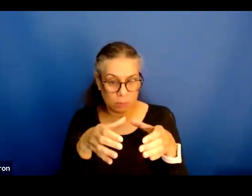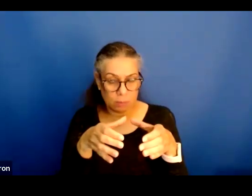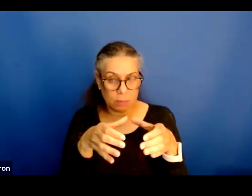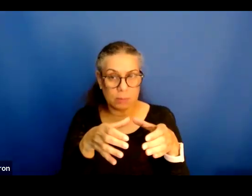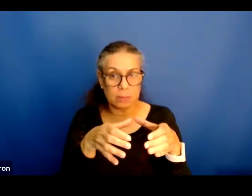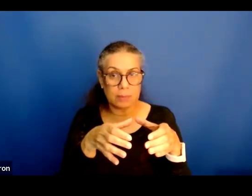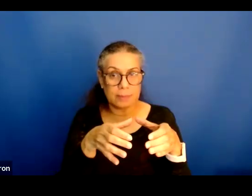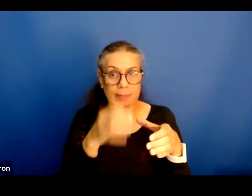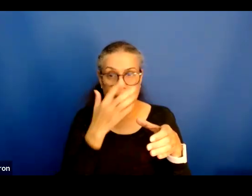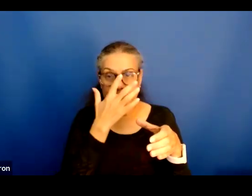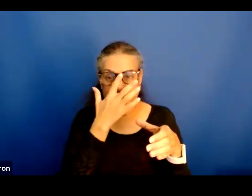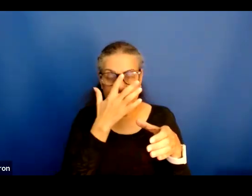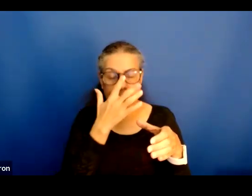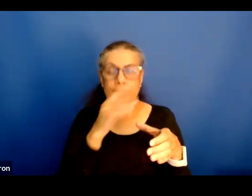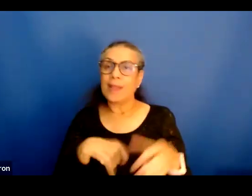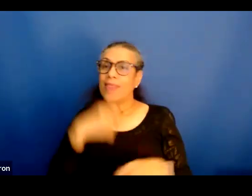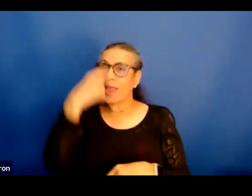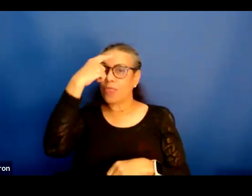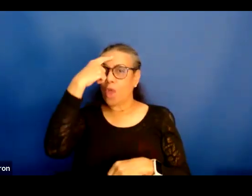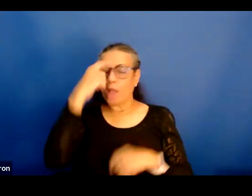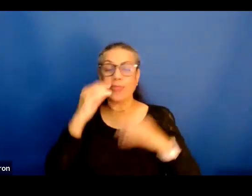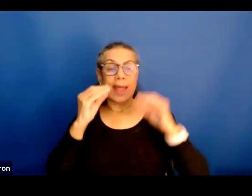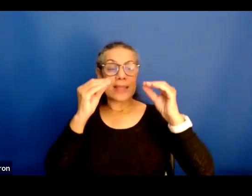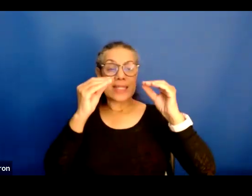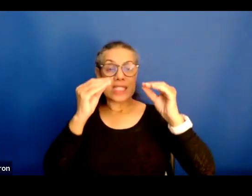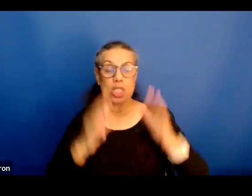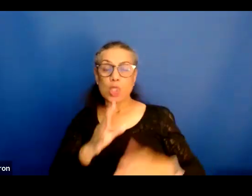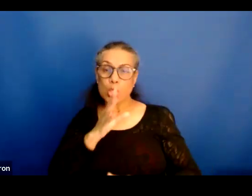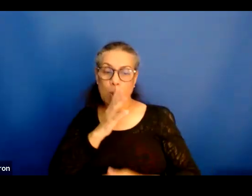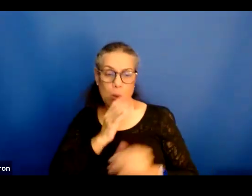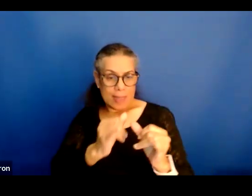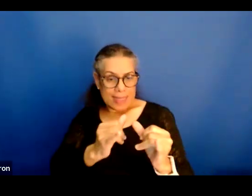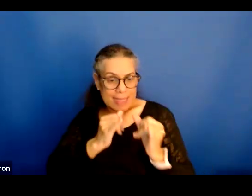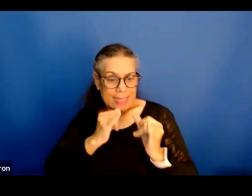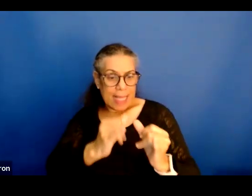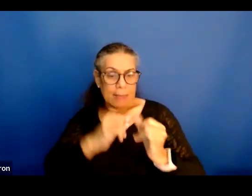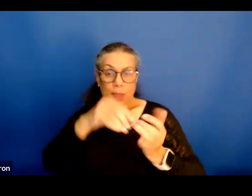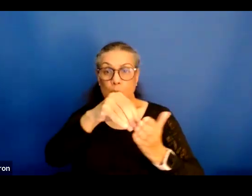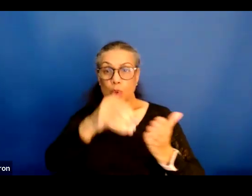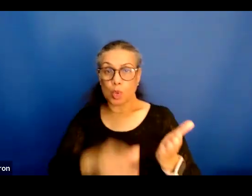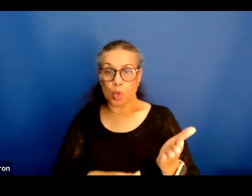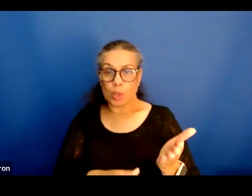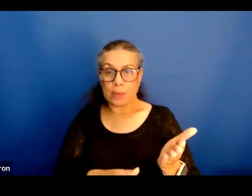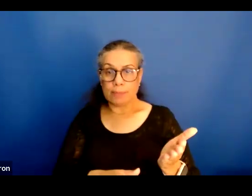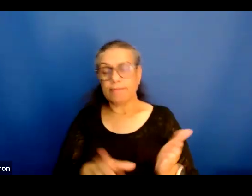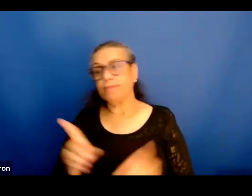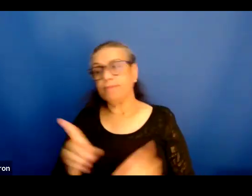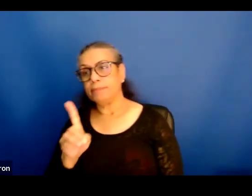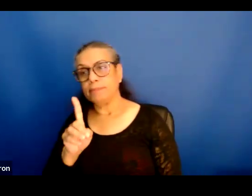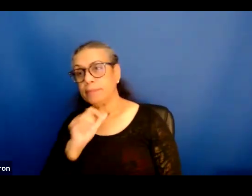the thought was that teachers spoke the language of the students. That wasn't always the